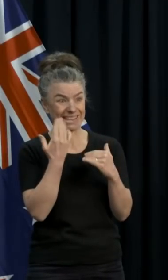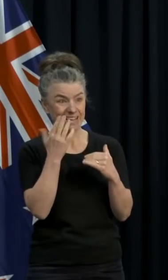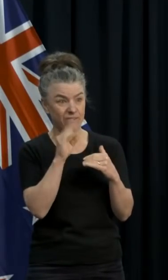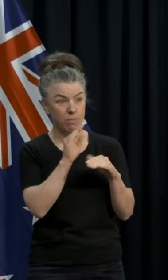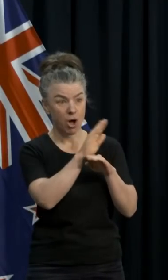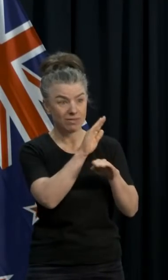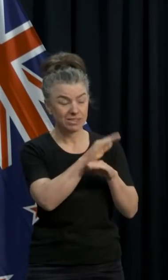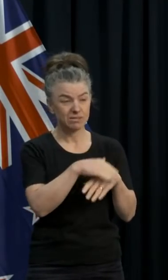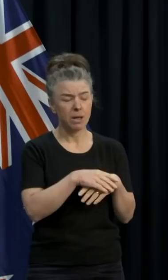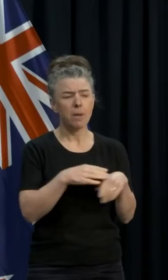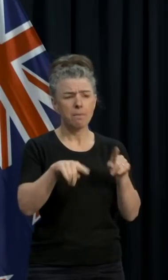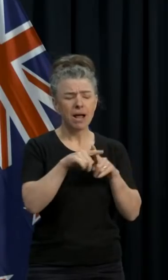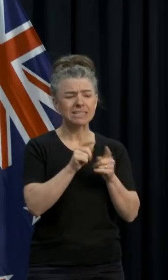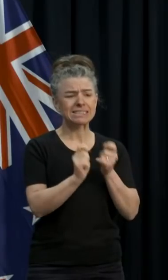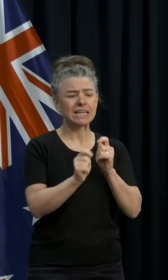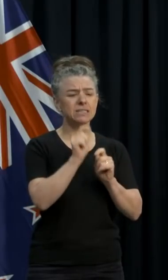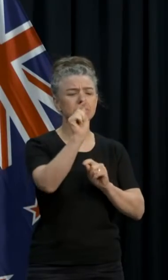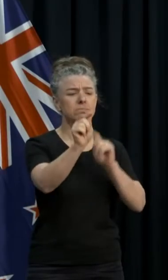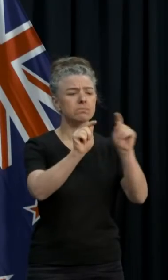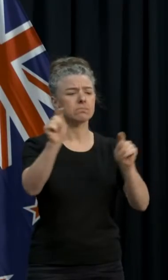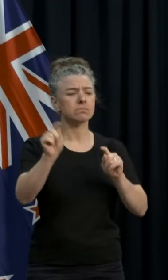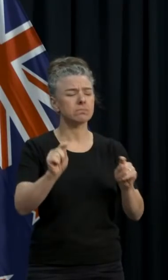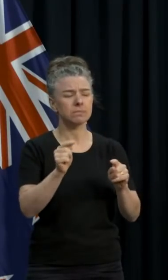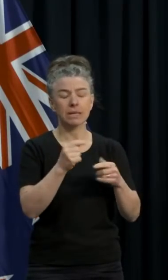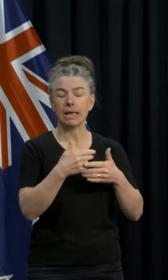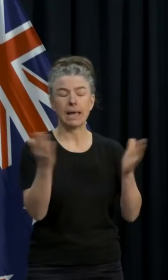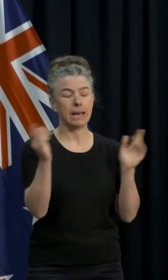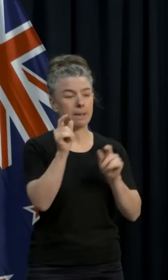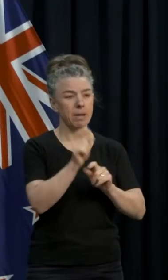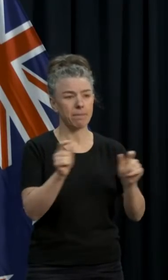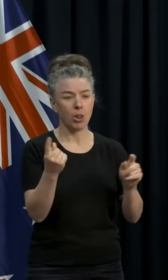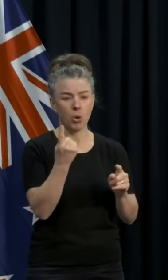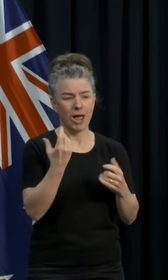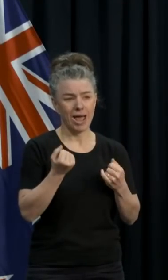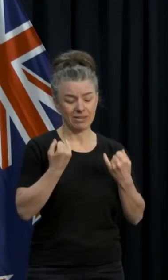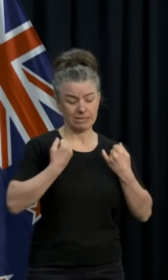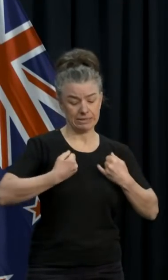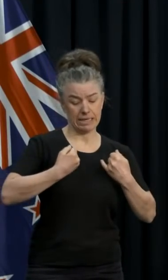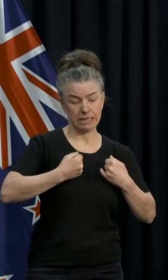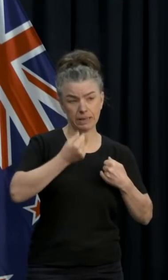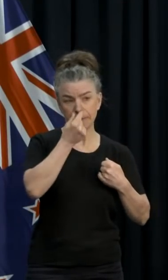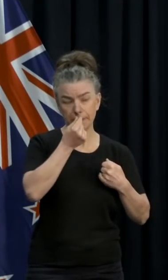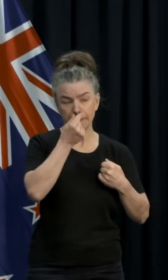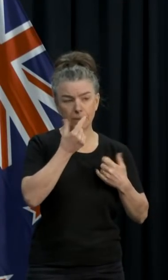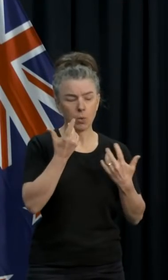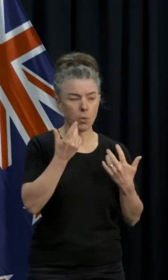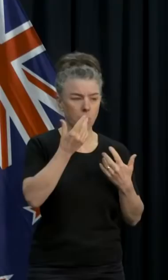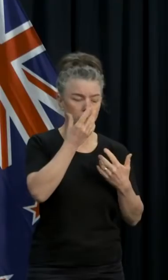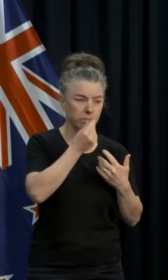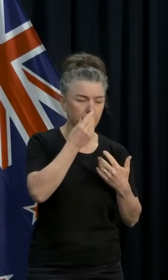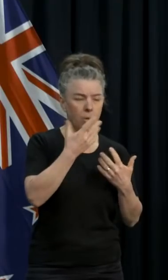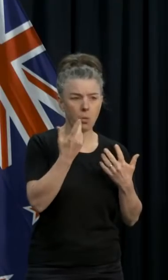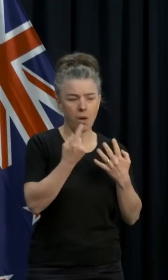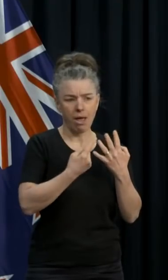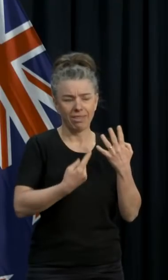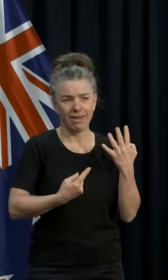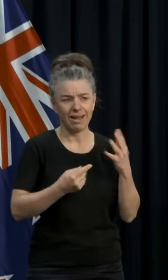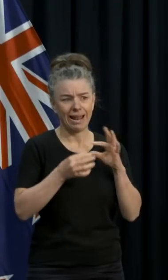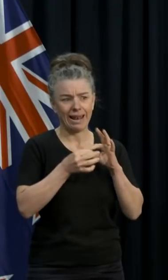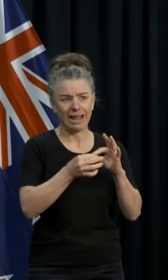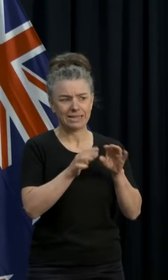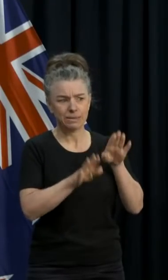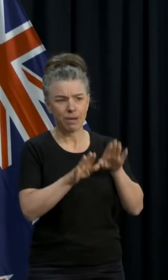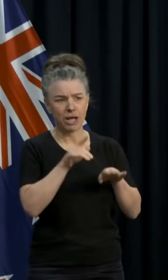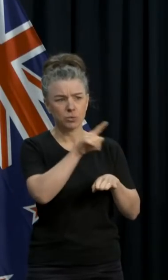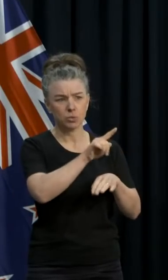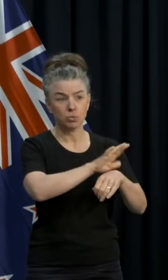well across the country with symptoms, and this is a key part of our community-based surveillance. And the third group